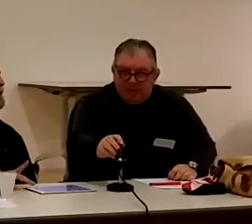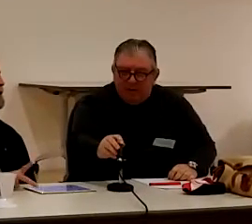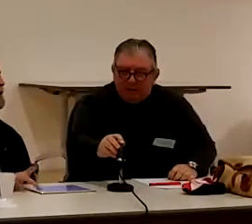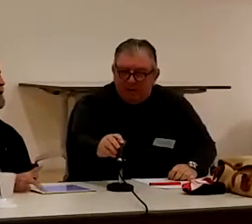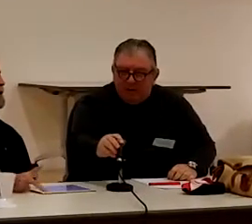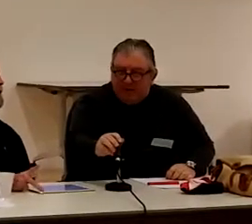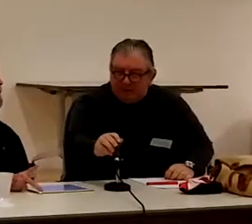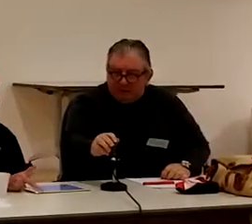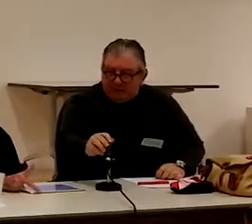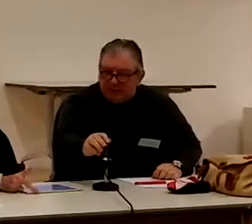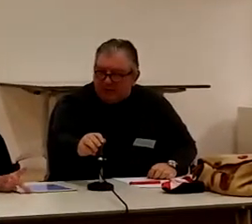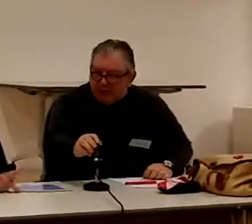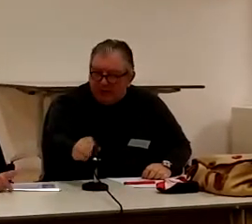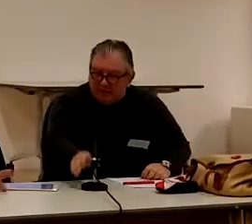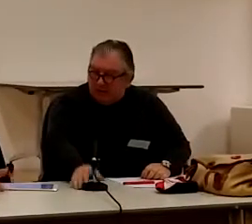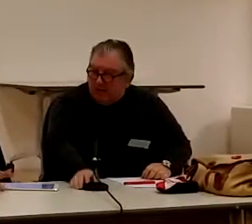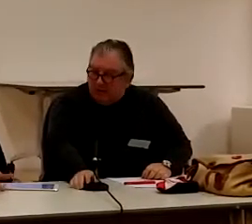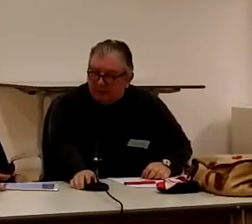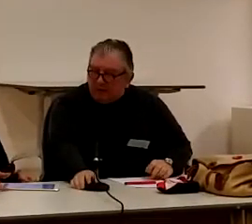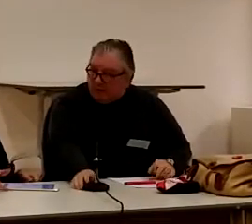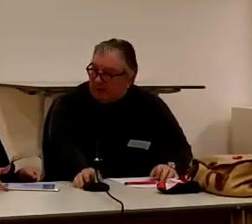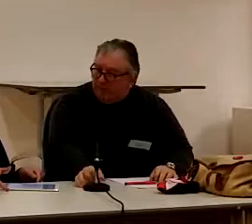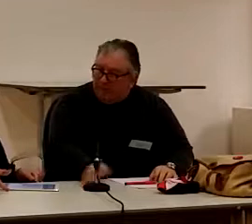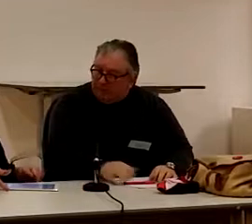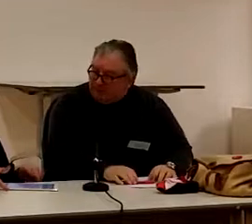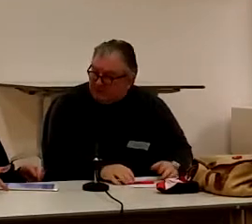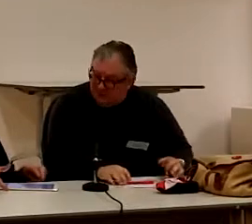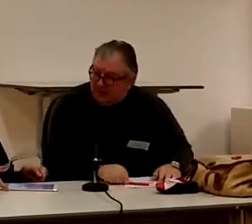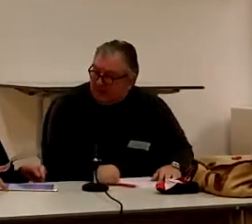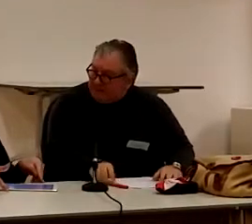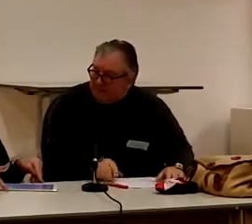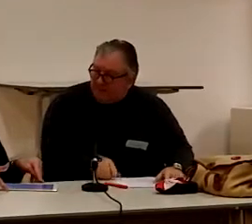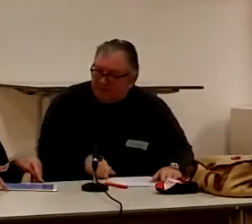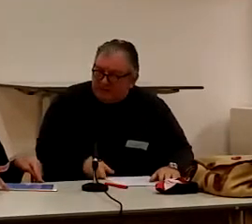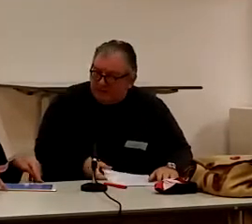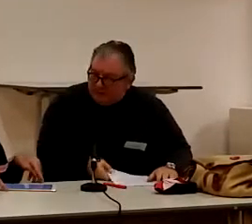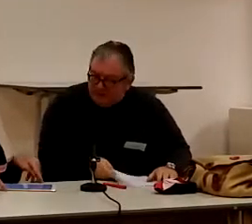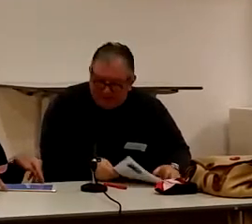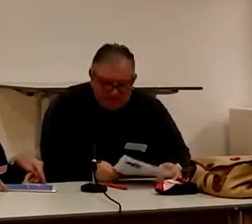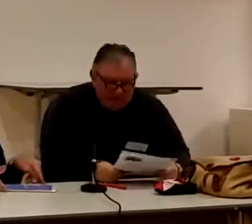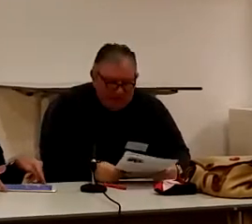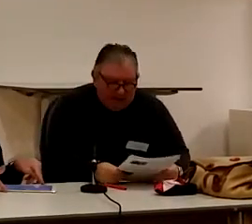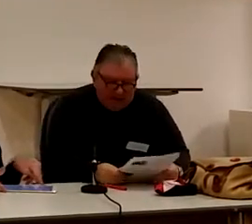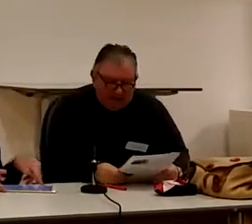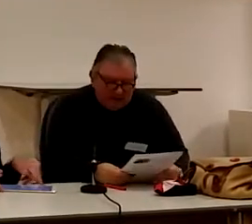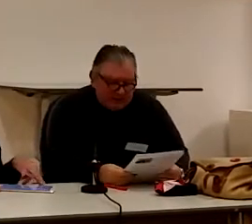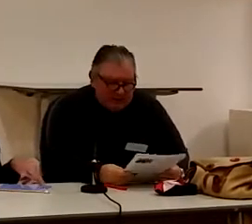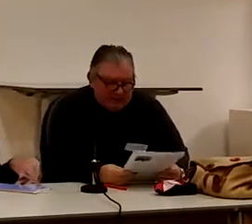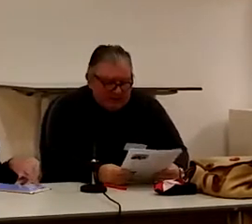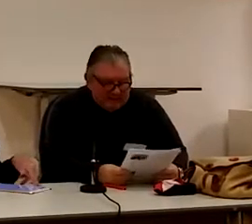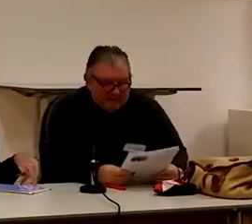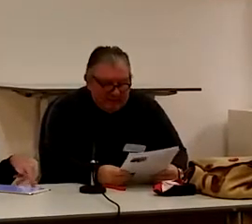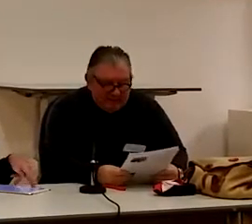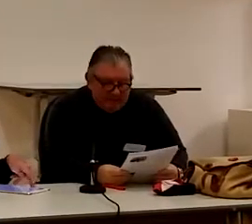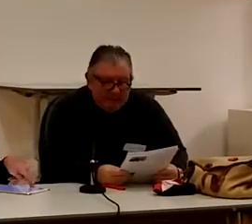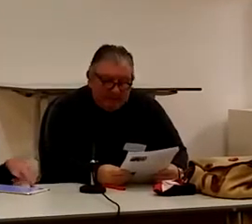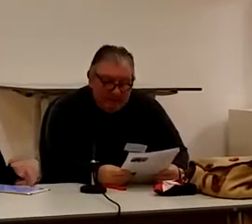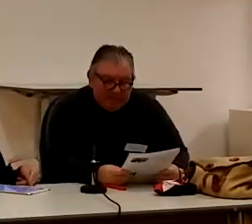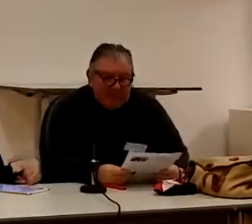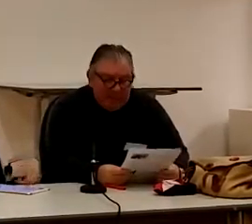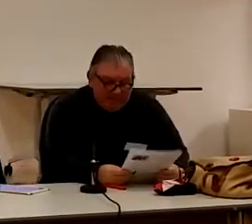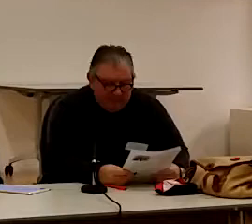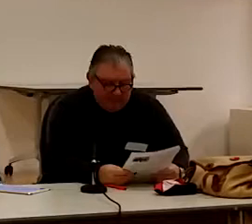Thanks, Bob. You know, the painter's two sides. Your side of the painter's is important as the other side. And next speaker is